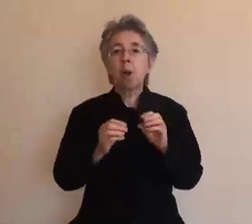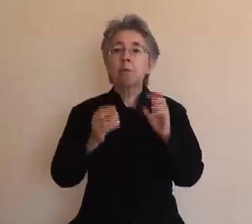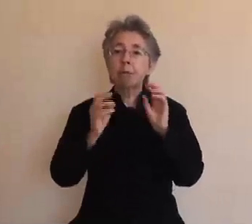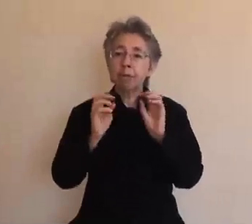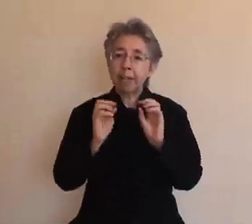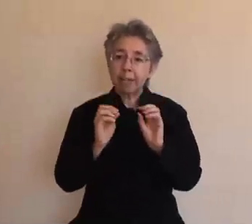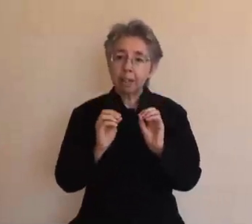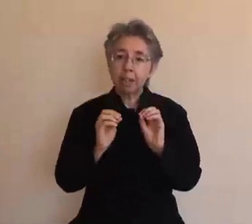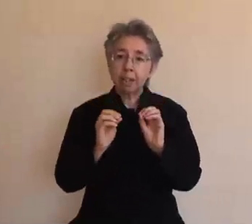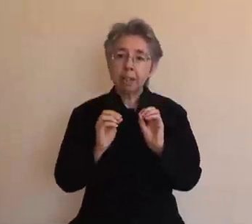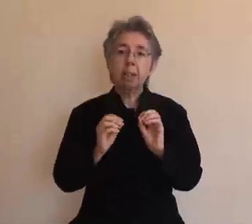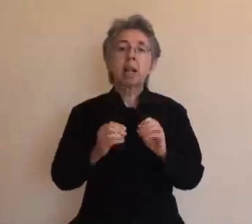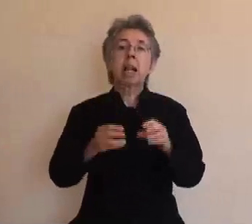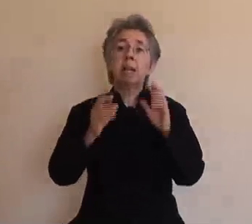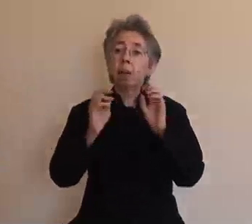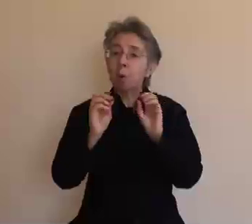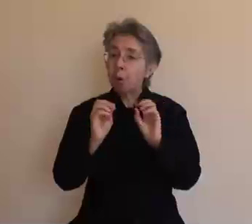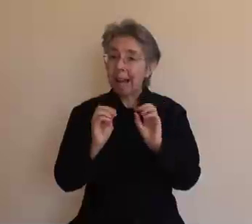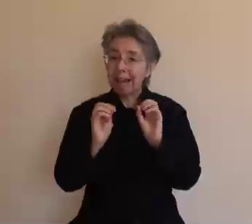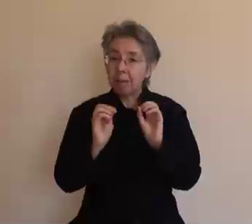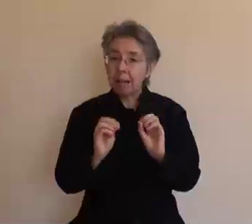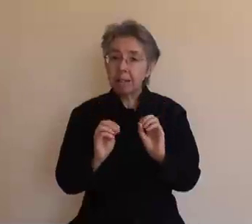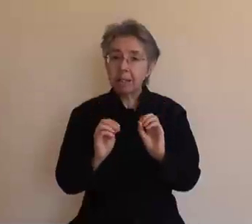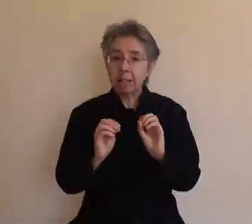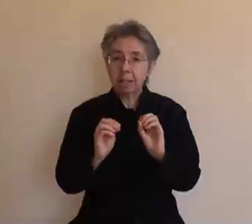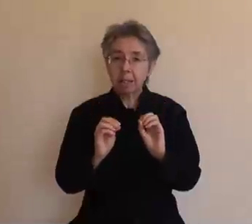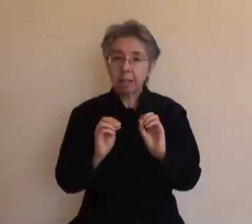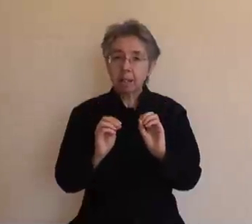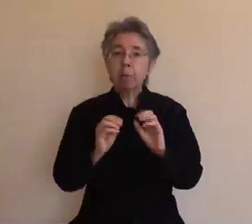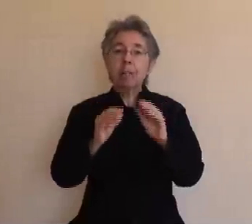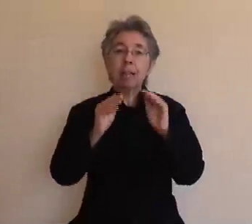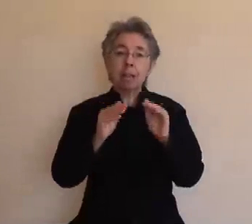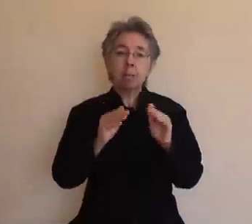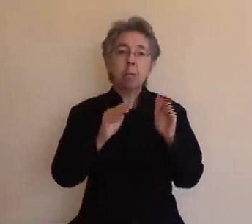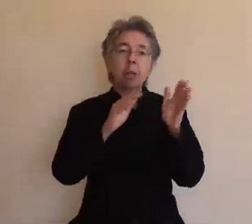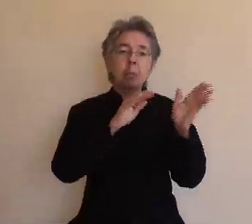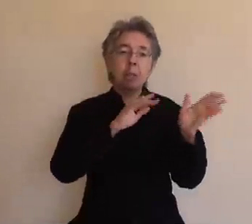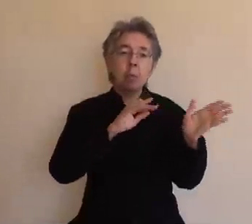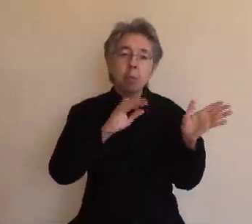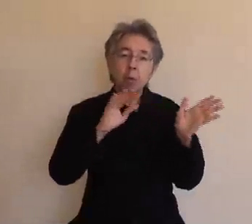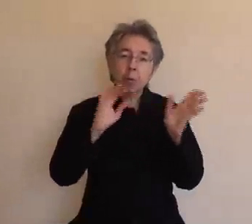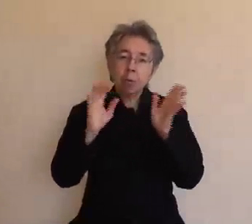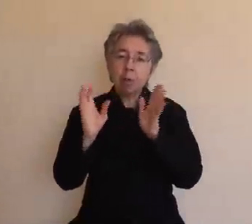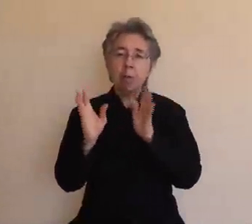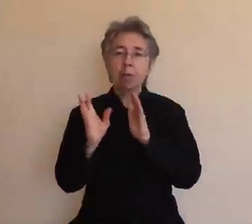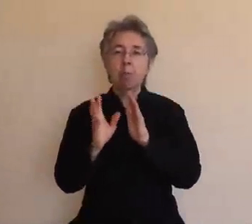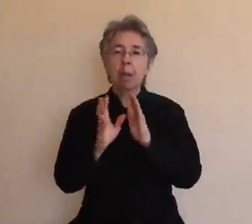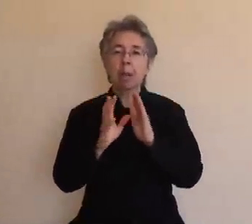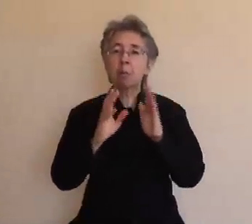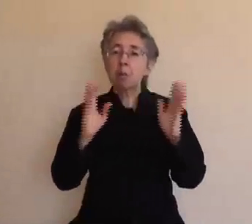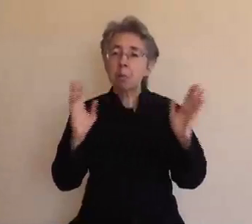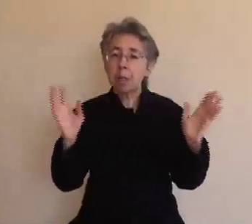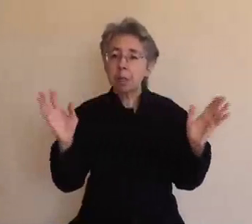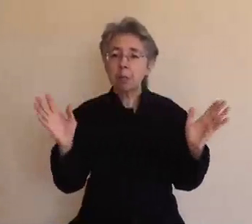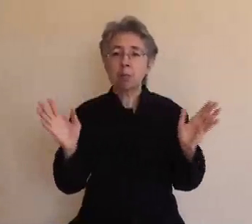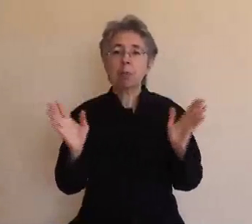of reflecting and or analyzing. So in that way, we become more free with the mind, more spacious with